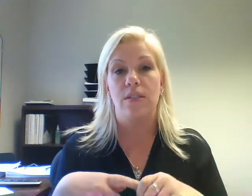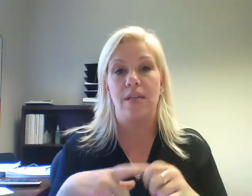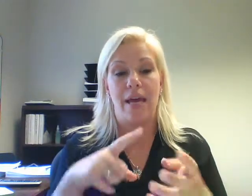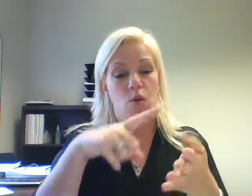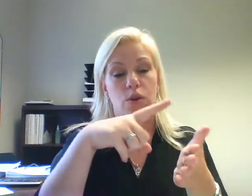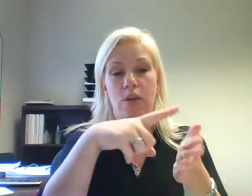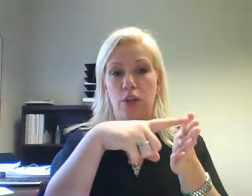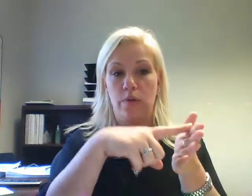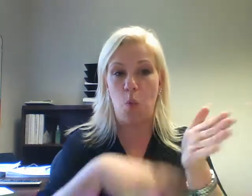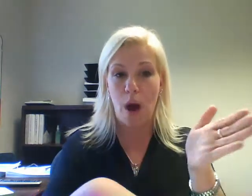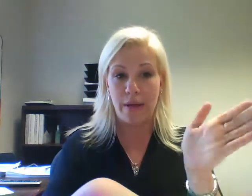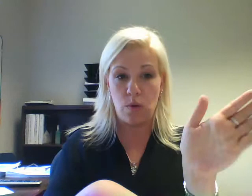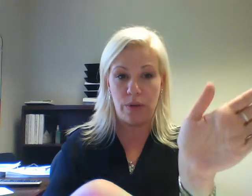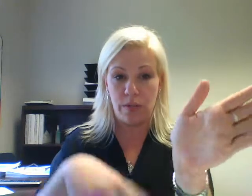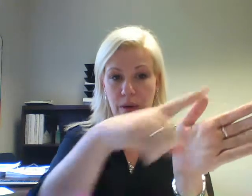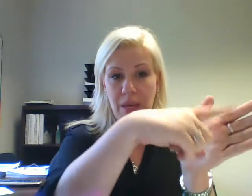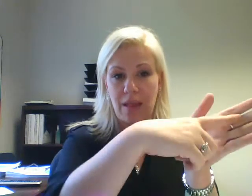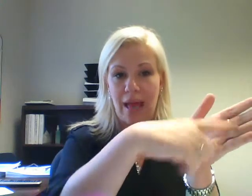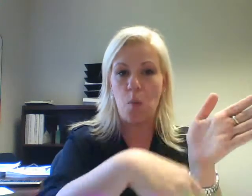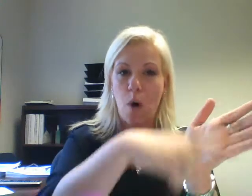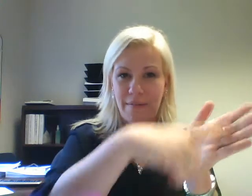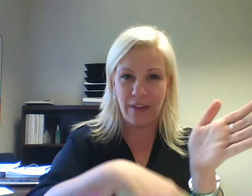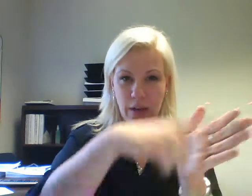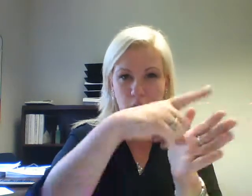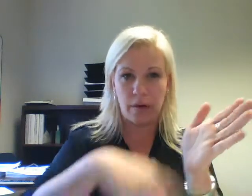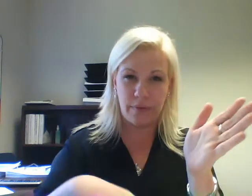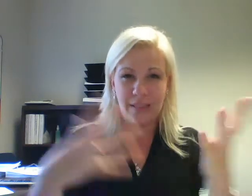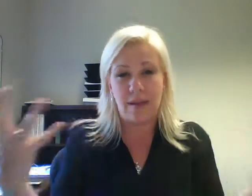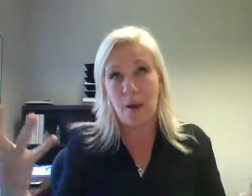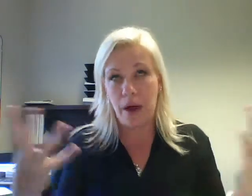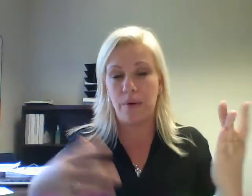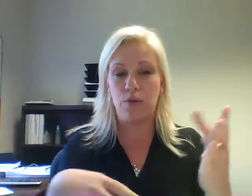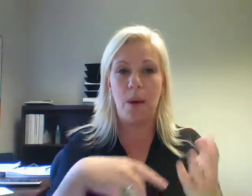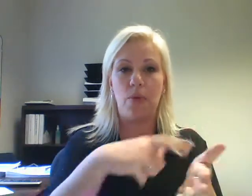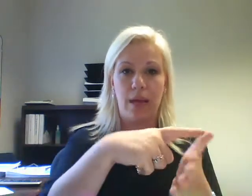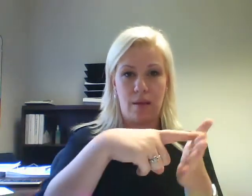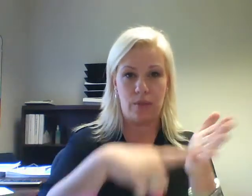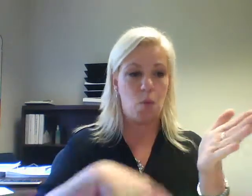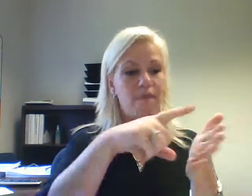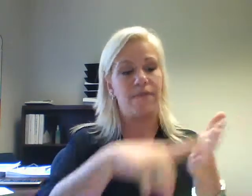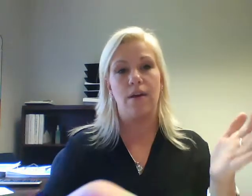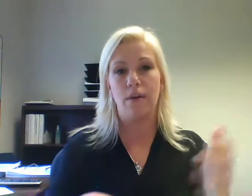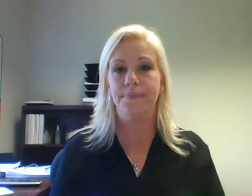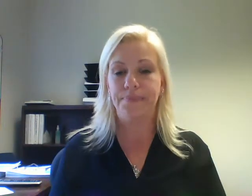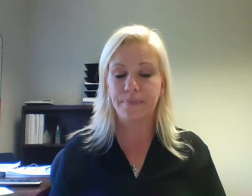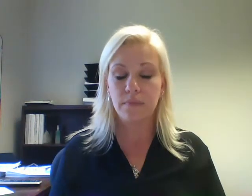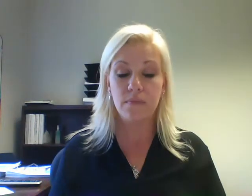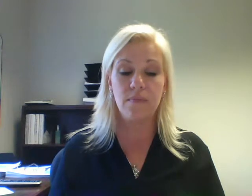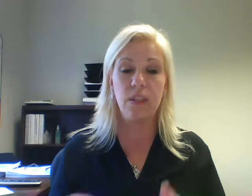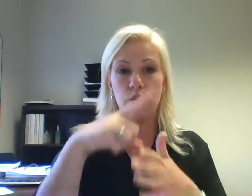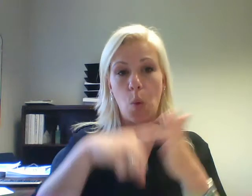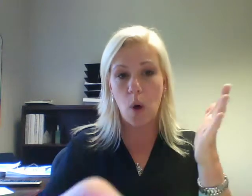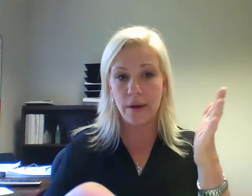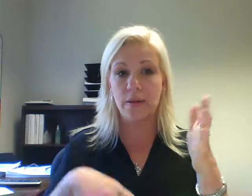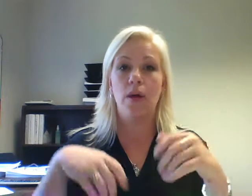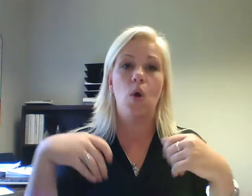say, or you can use what, which is going to be like what finger. That's how I always remembered it. It was what finger. So what